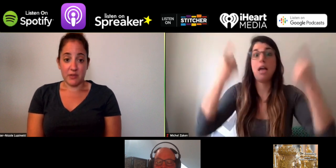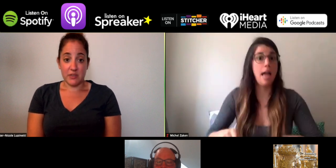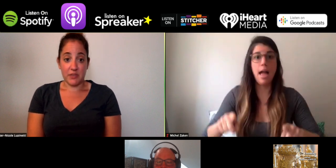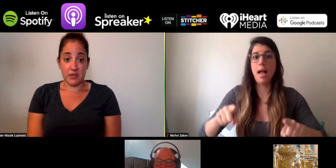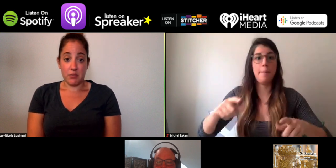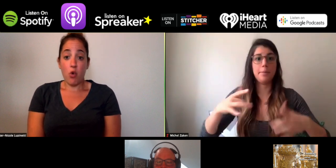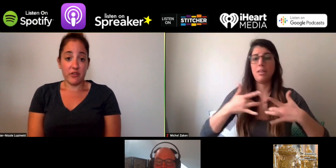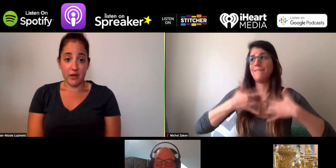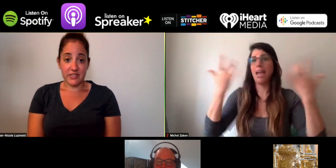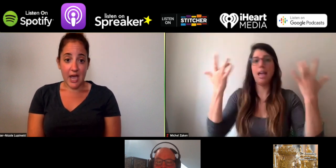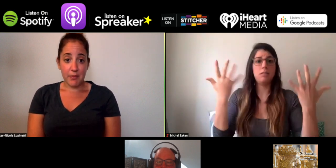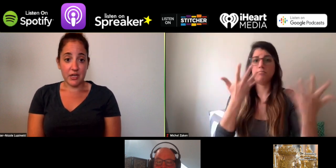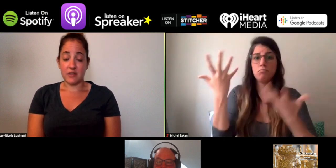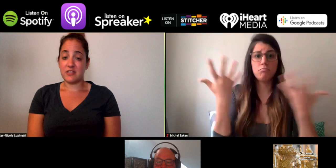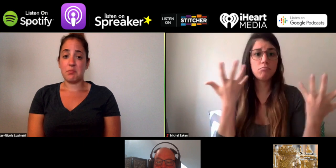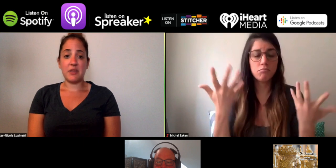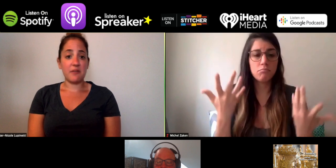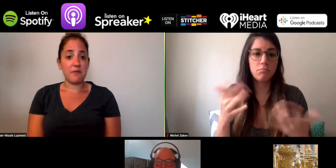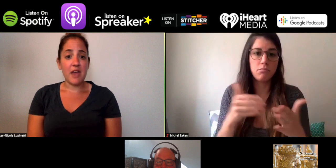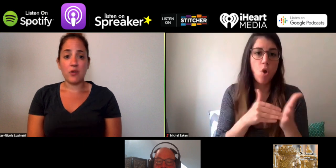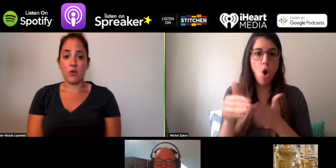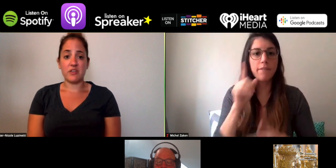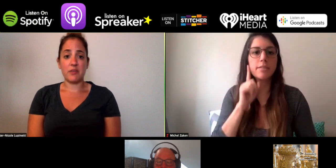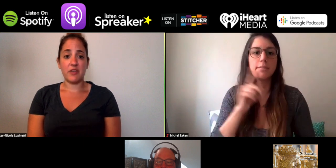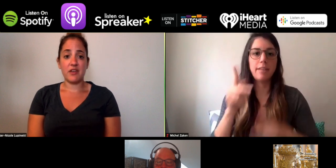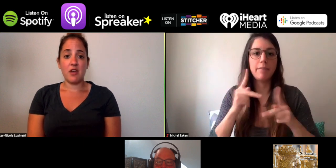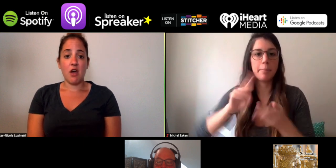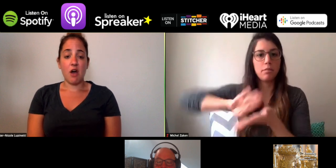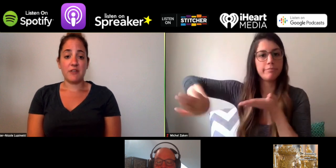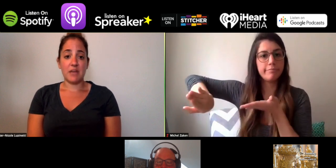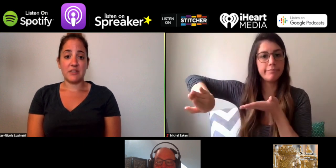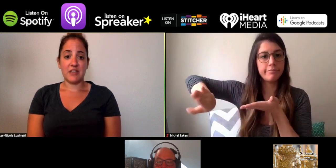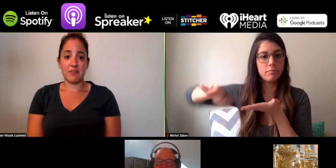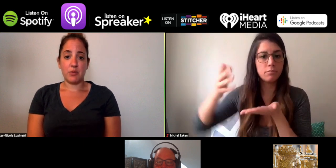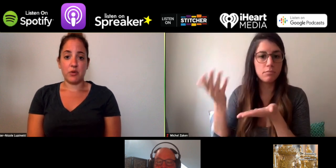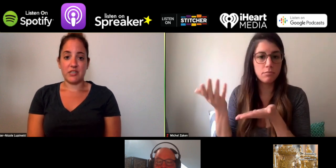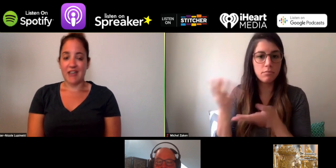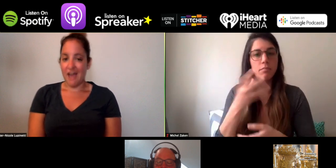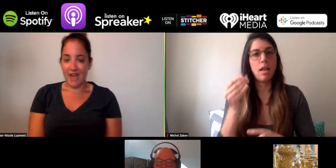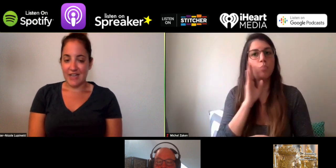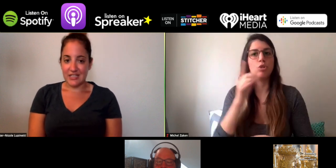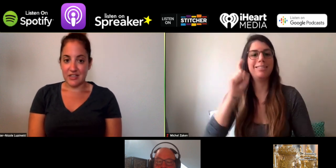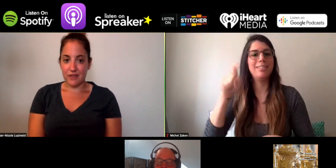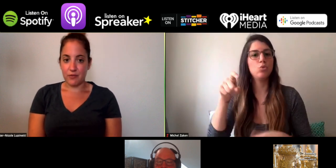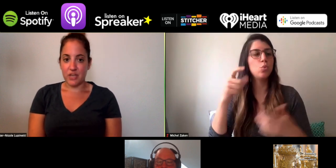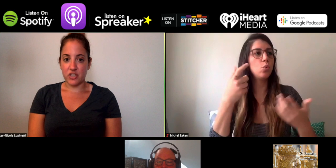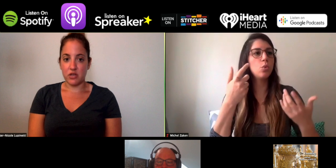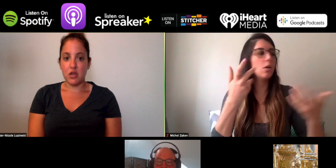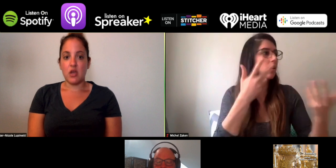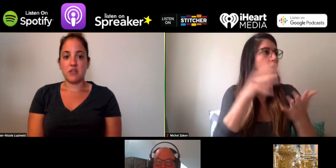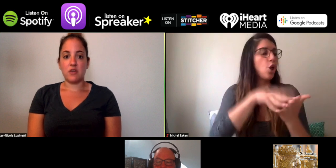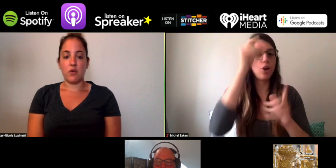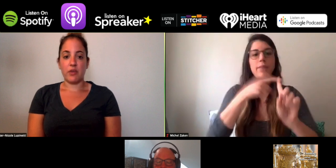announcement about something important that was happening, some big event or something, oftentimes deaf people didn't have access to that